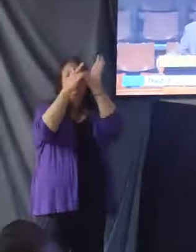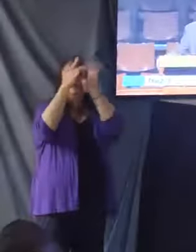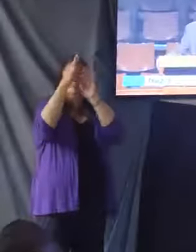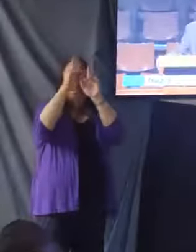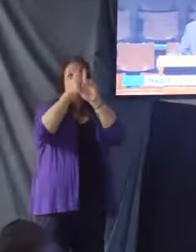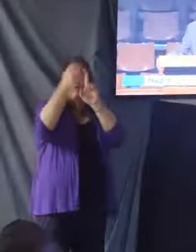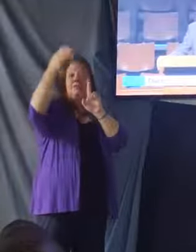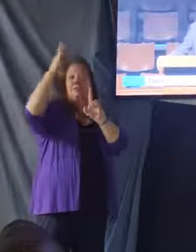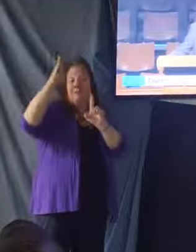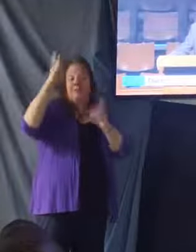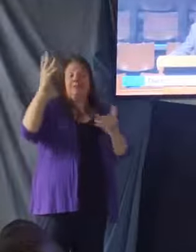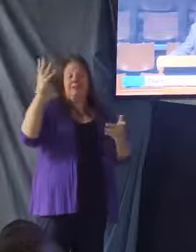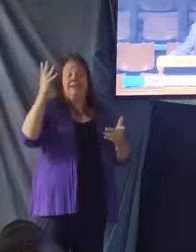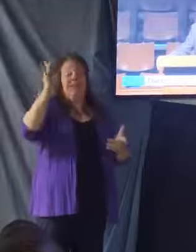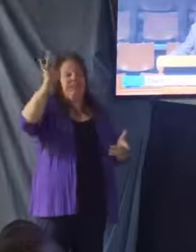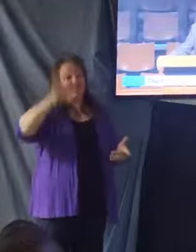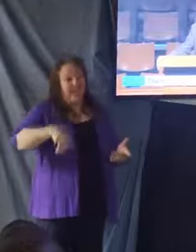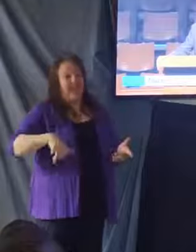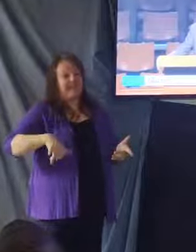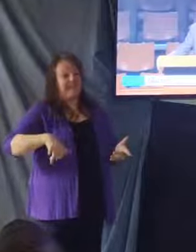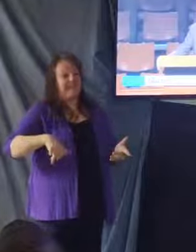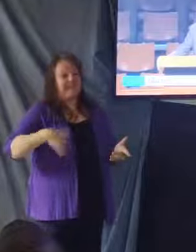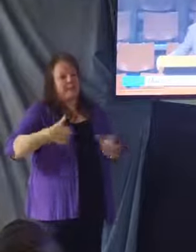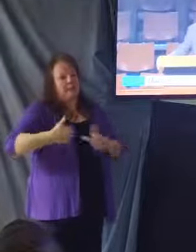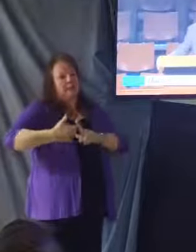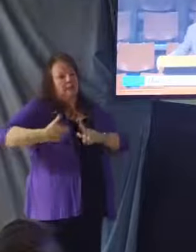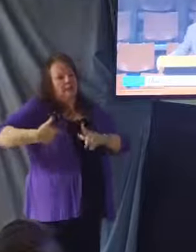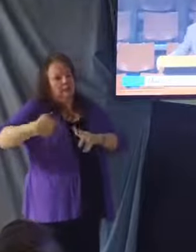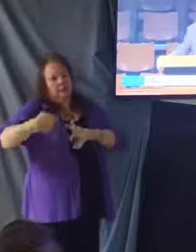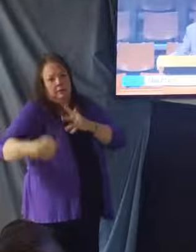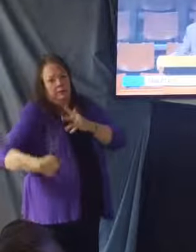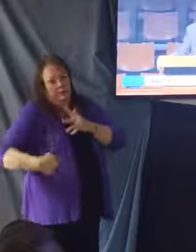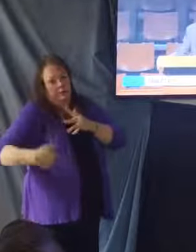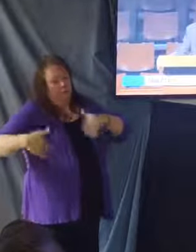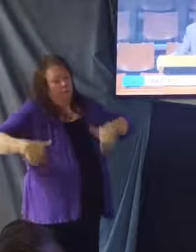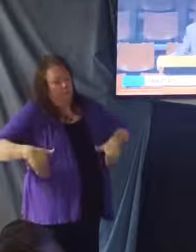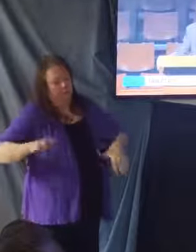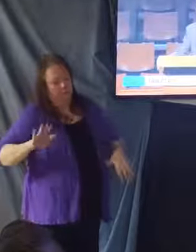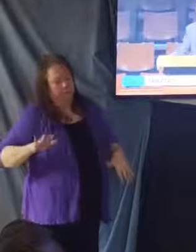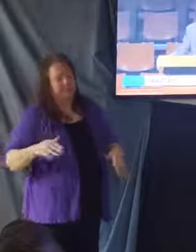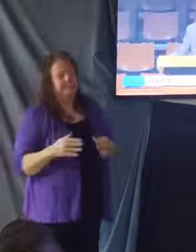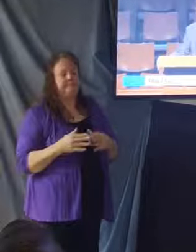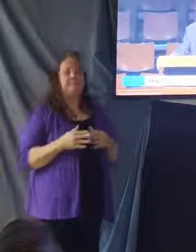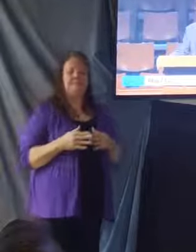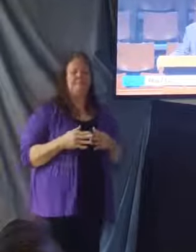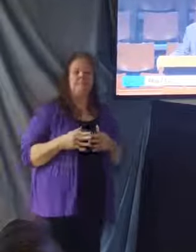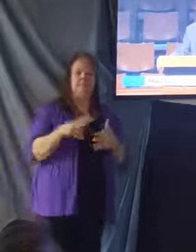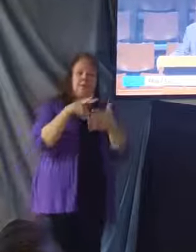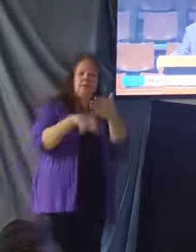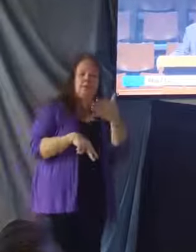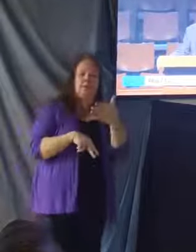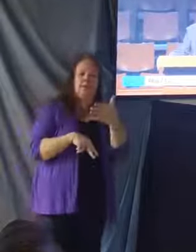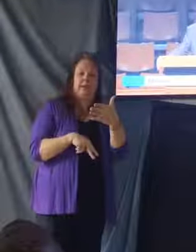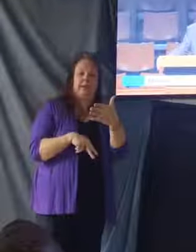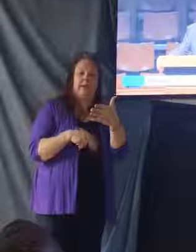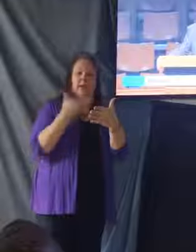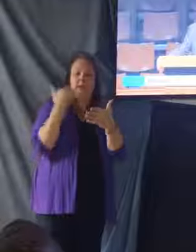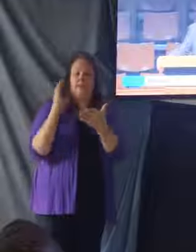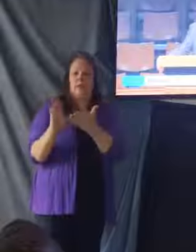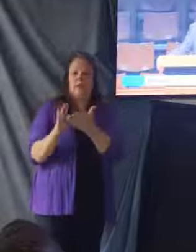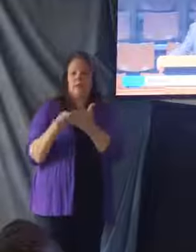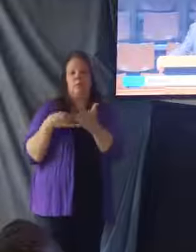passages. We're not going to go into the details grammatically, If you read the better commentaries, they'll